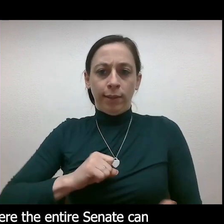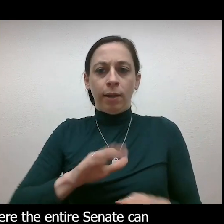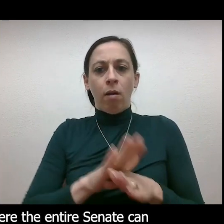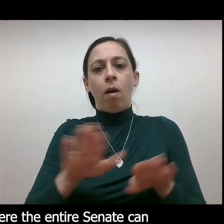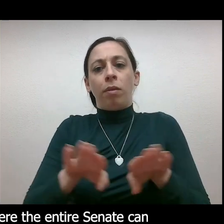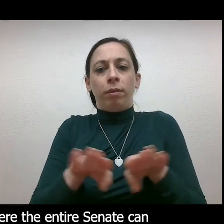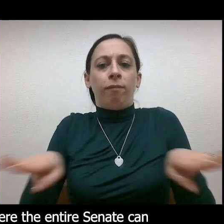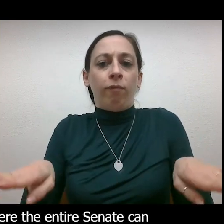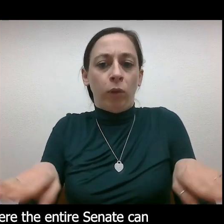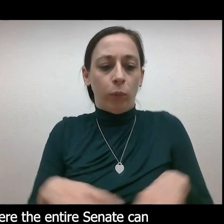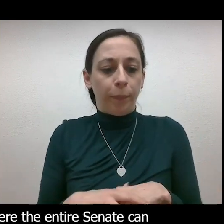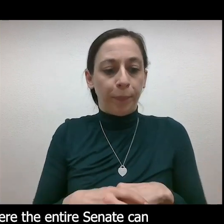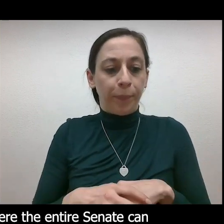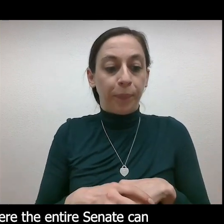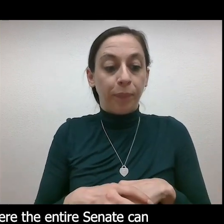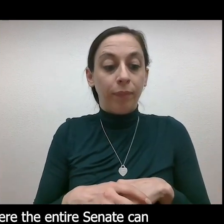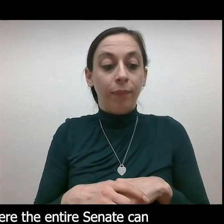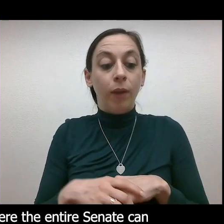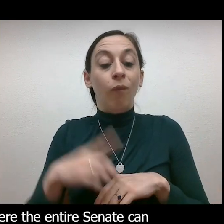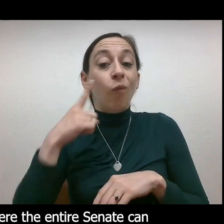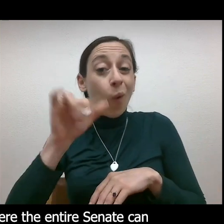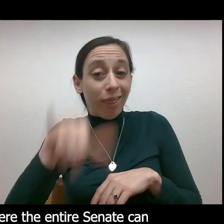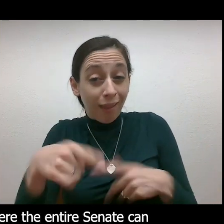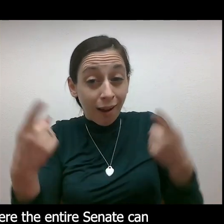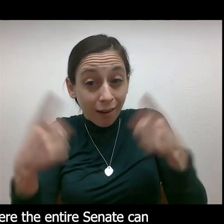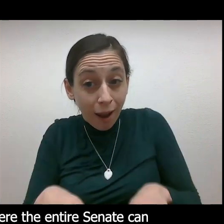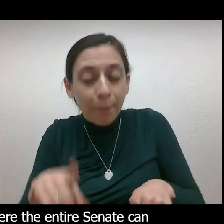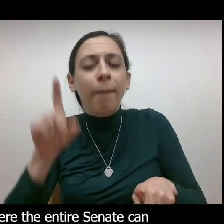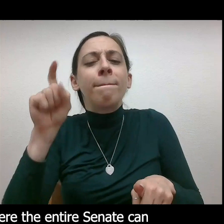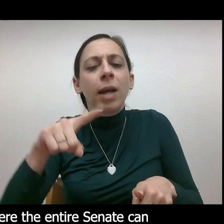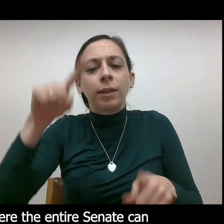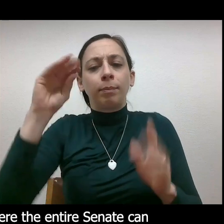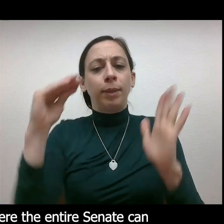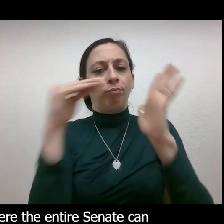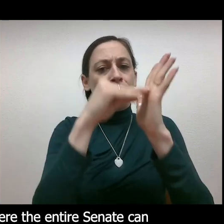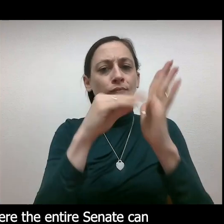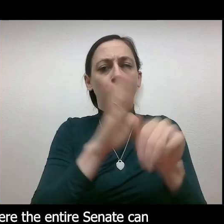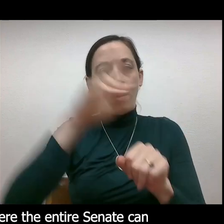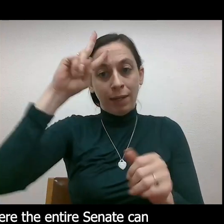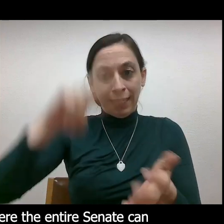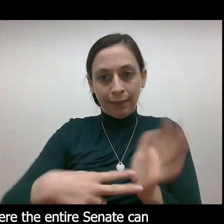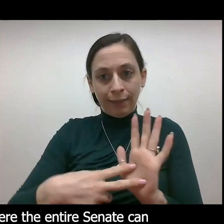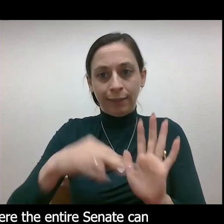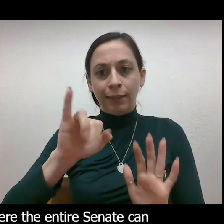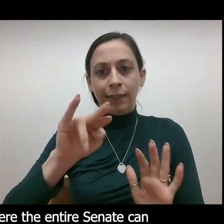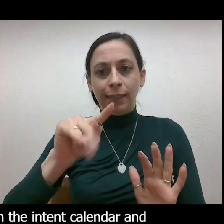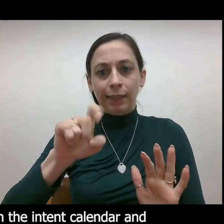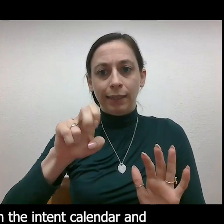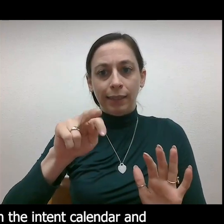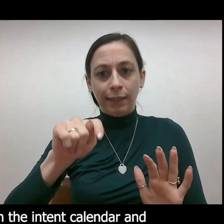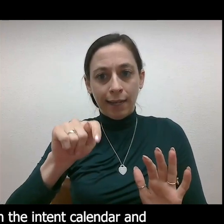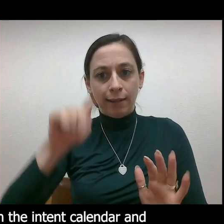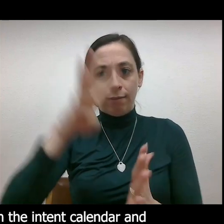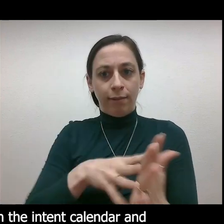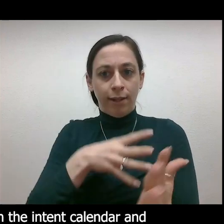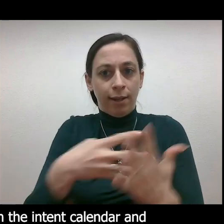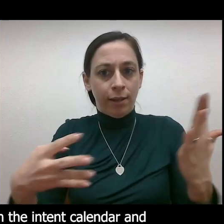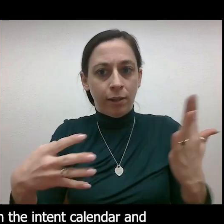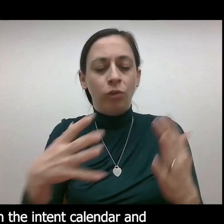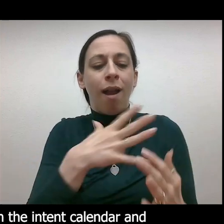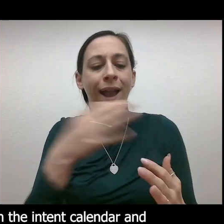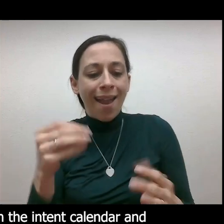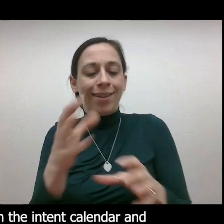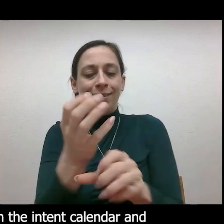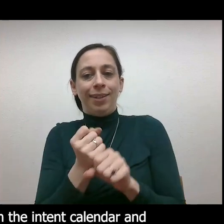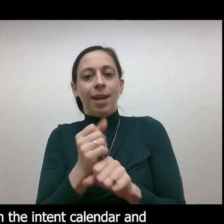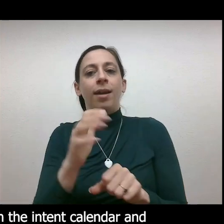are. Next, it will go to the floor consideration where the Senate can read and debate the bill. For that to